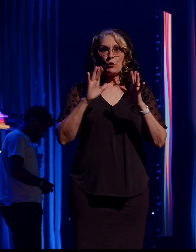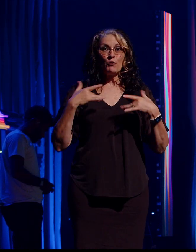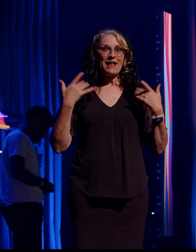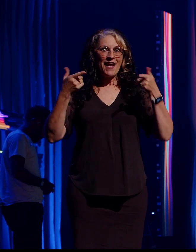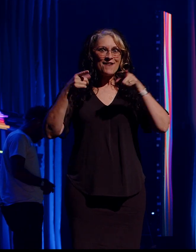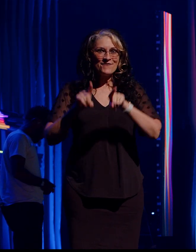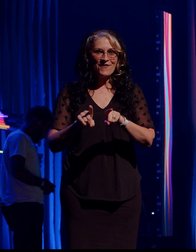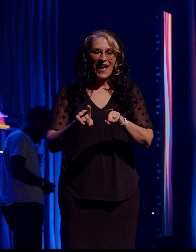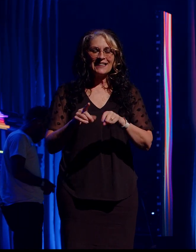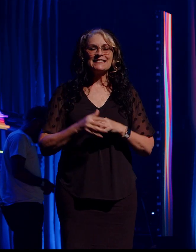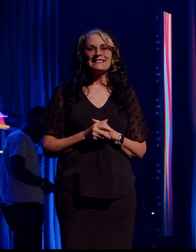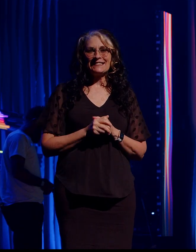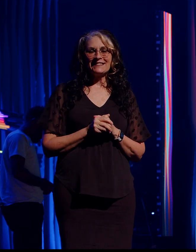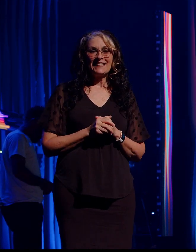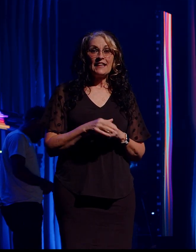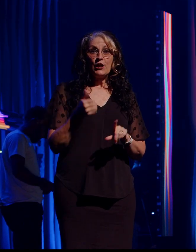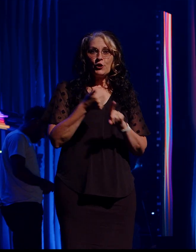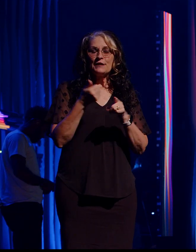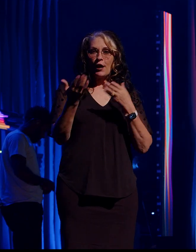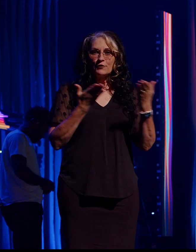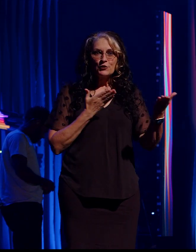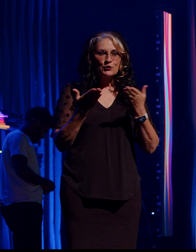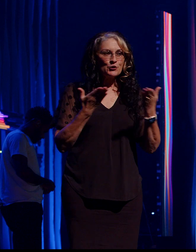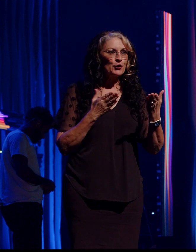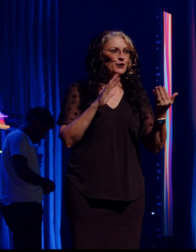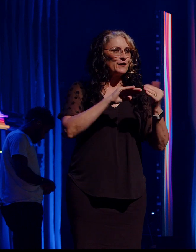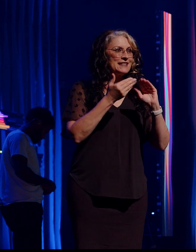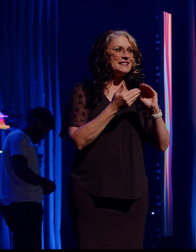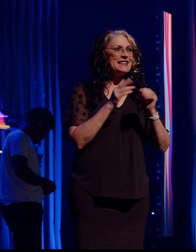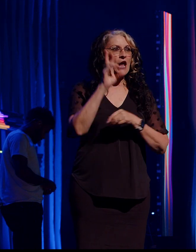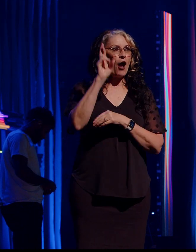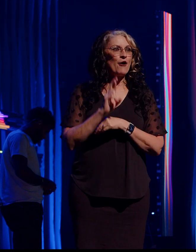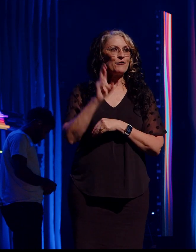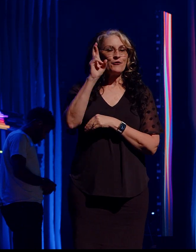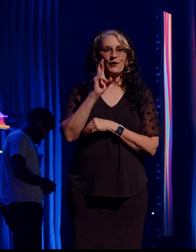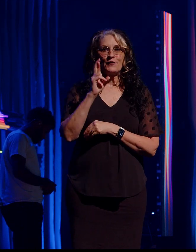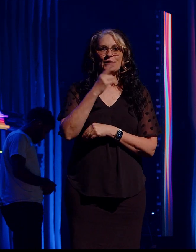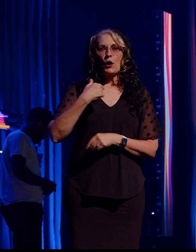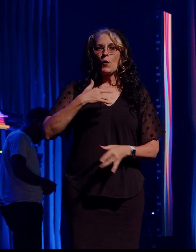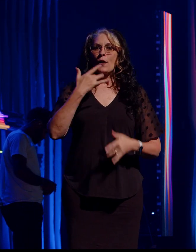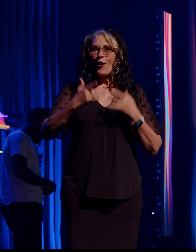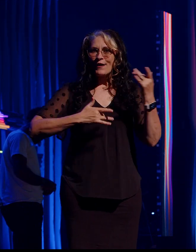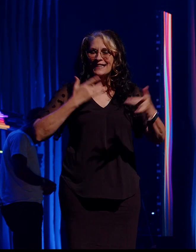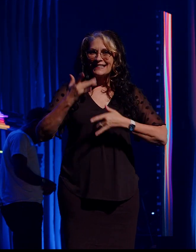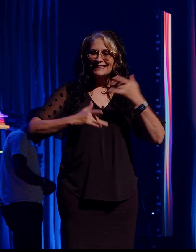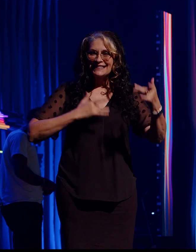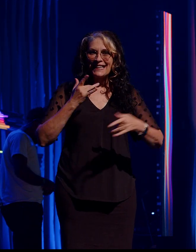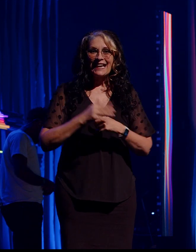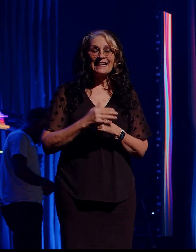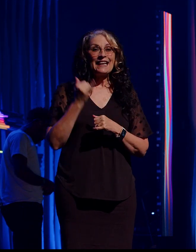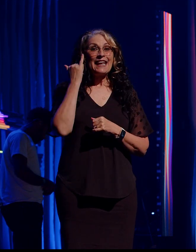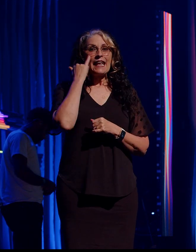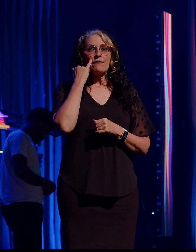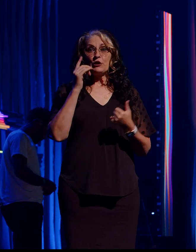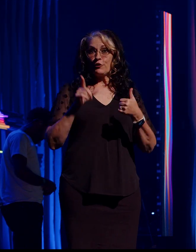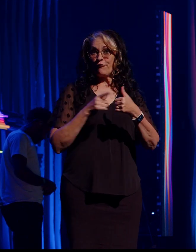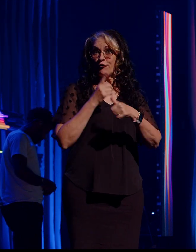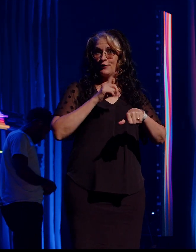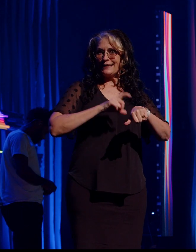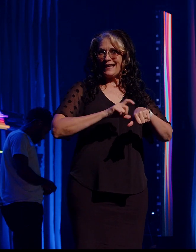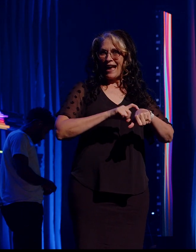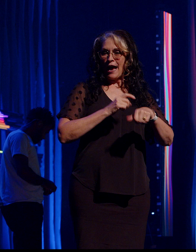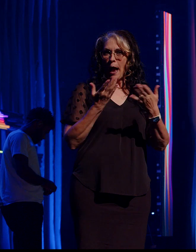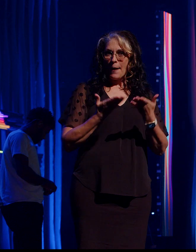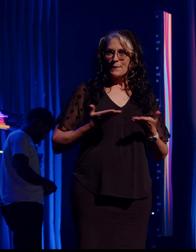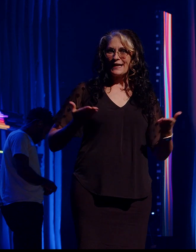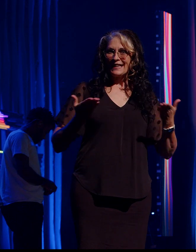like this, that get to serve the just city of Riverside. We're excited about that. And if this is your first